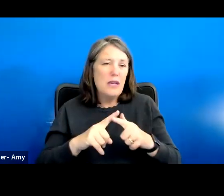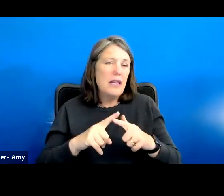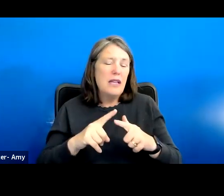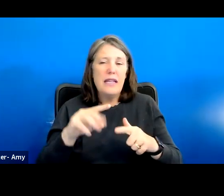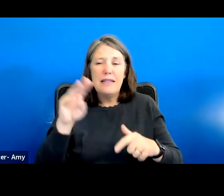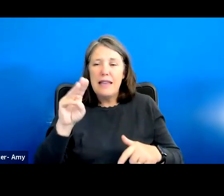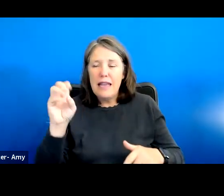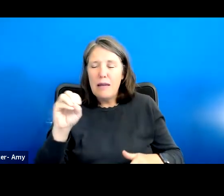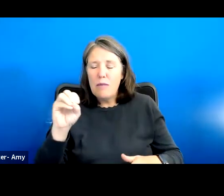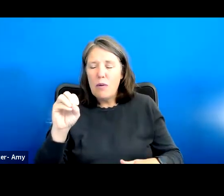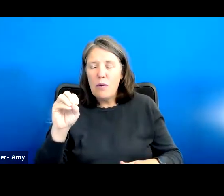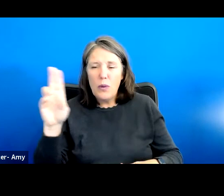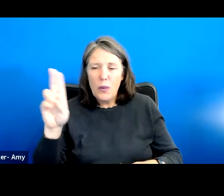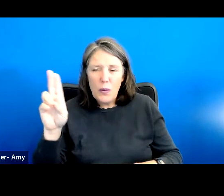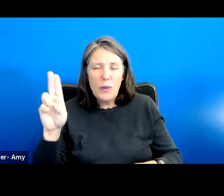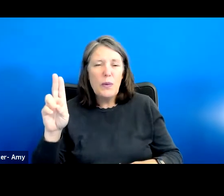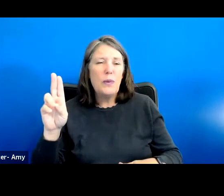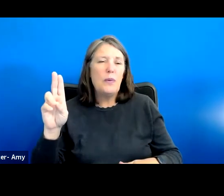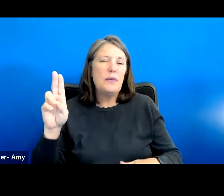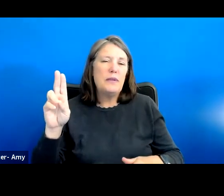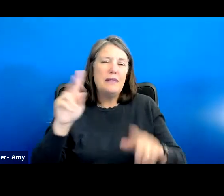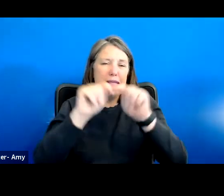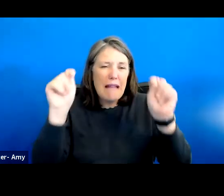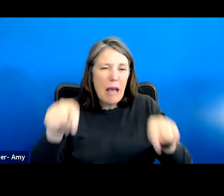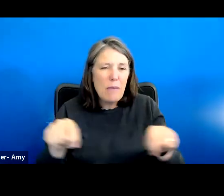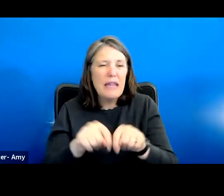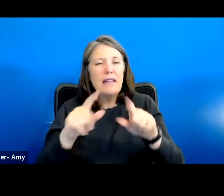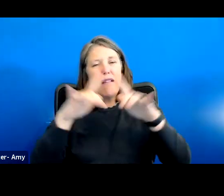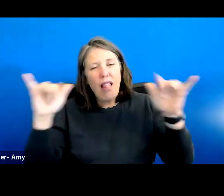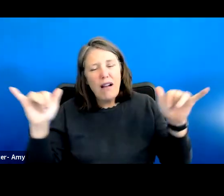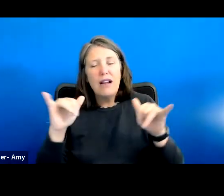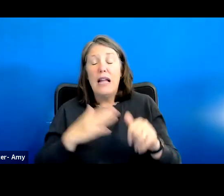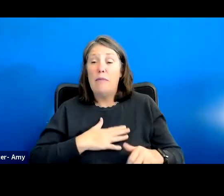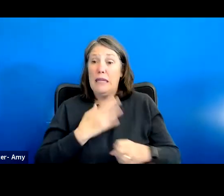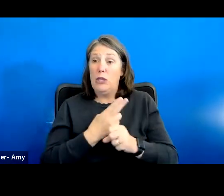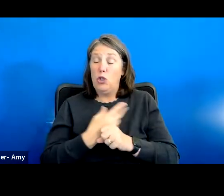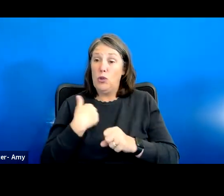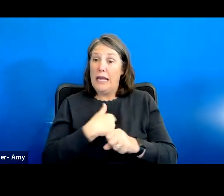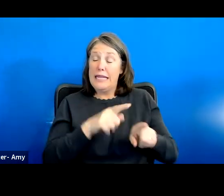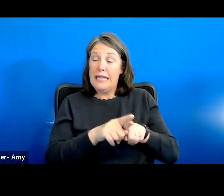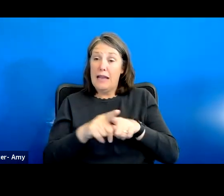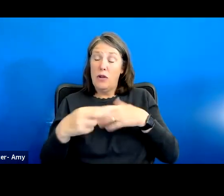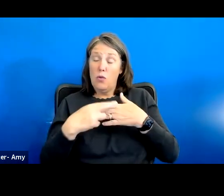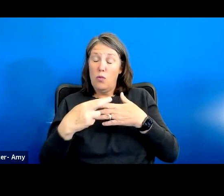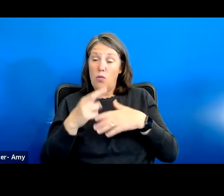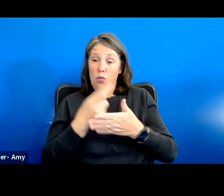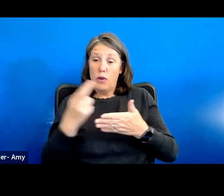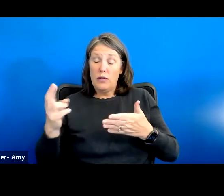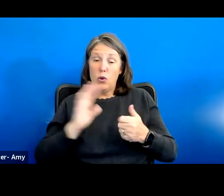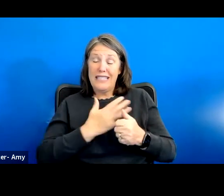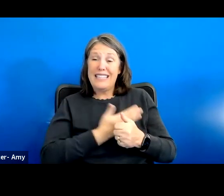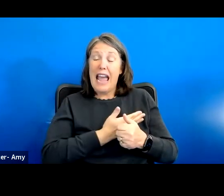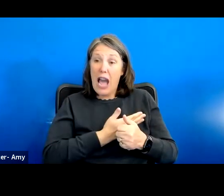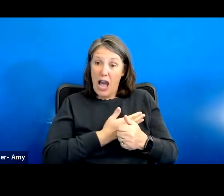memorandums of understanding, care plan templates. Please also use us as resources. Our information is in a